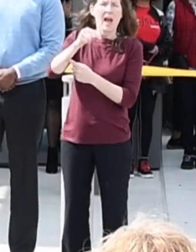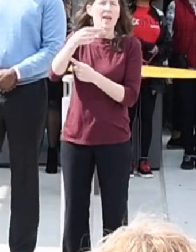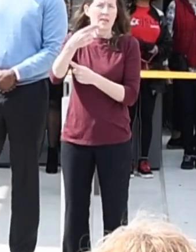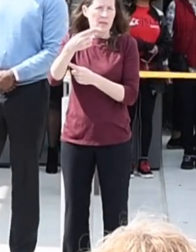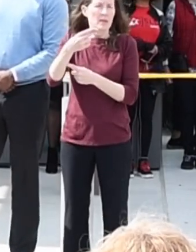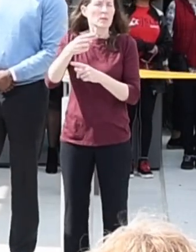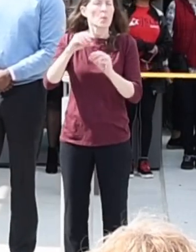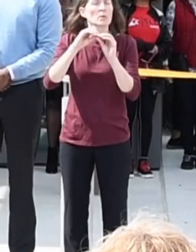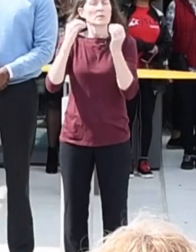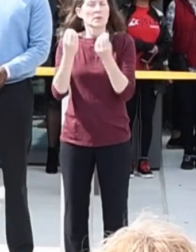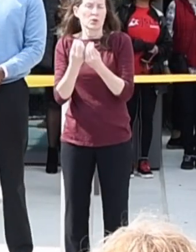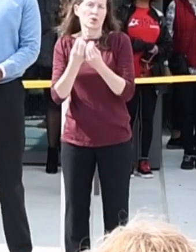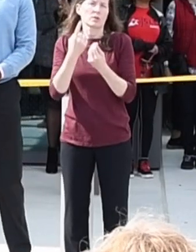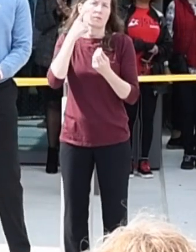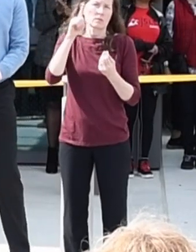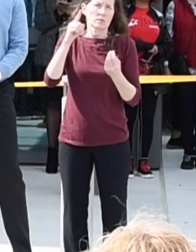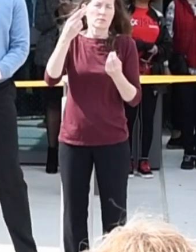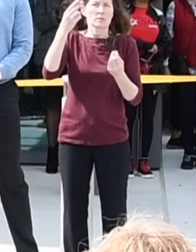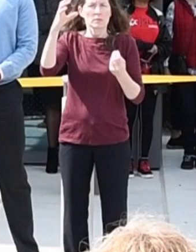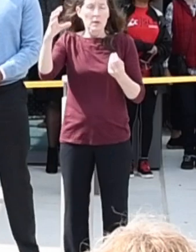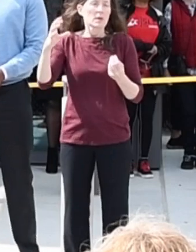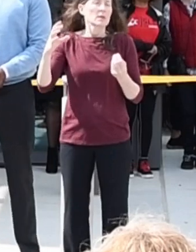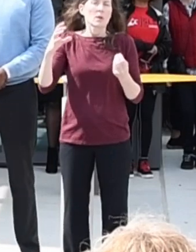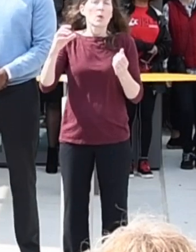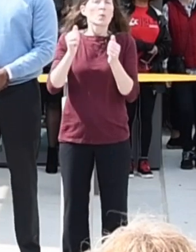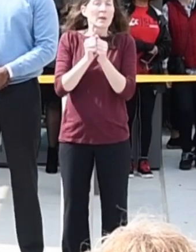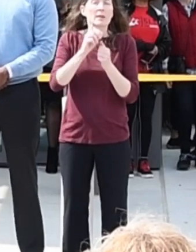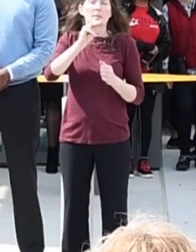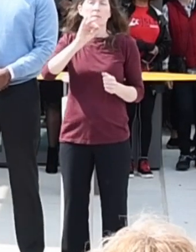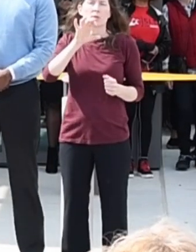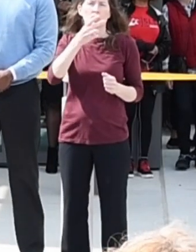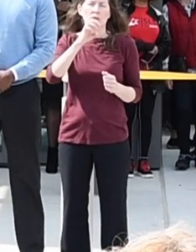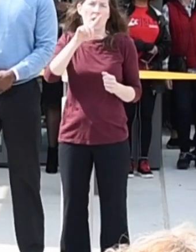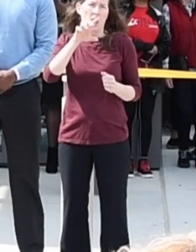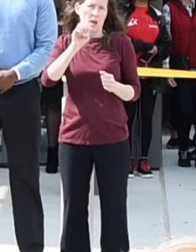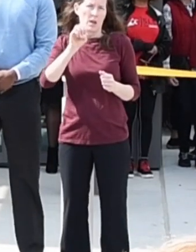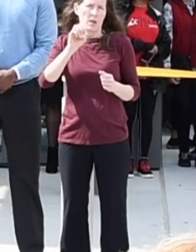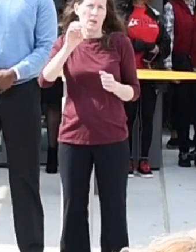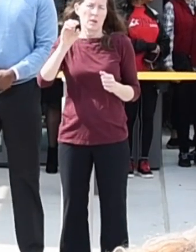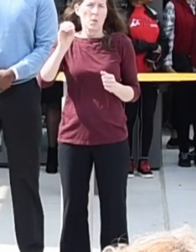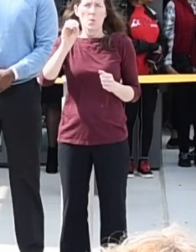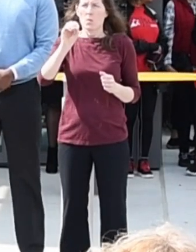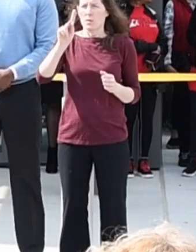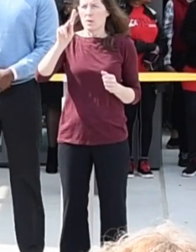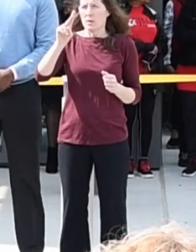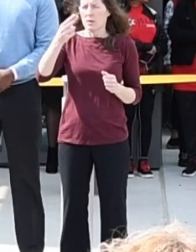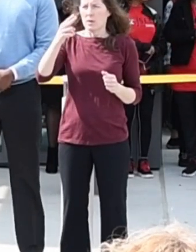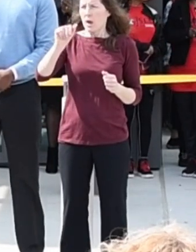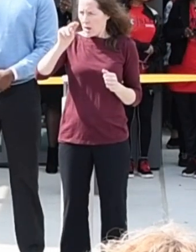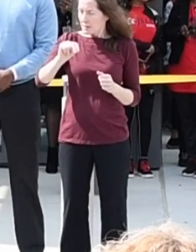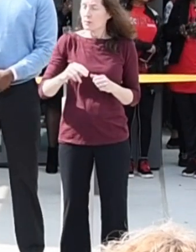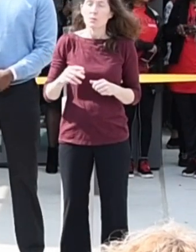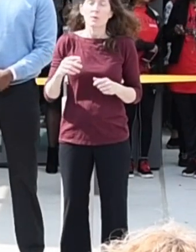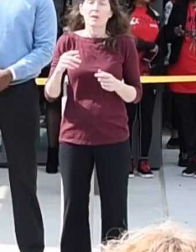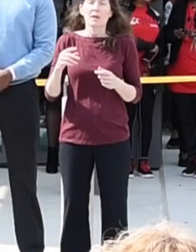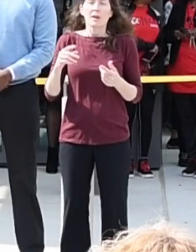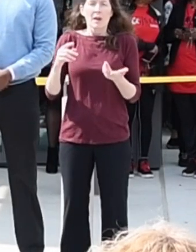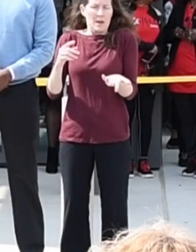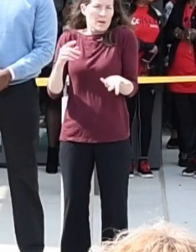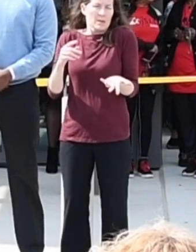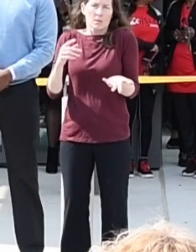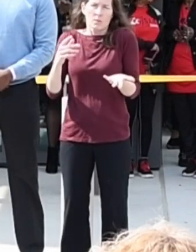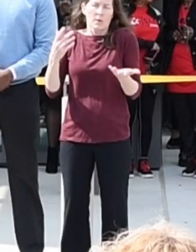wonderful day it is today. For years, members of our community and dedicated members of our